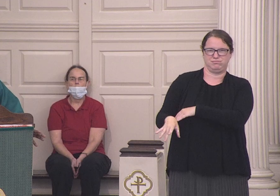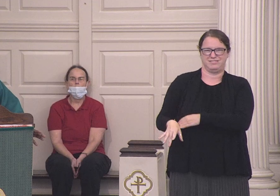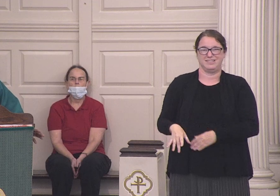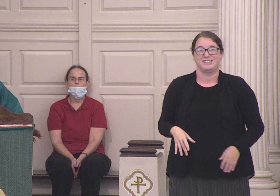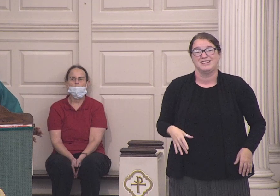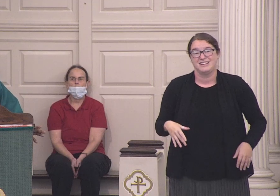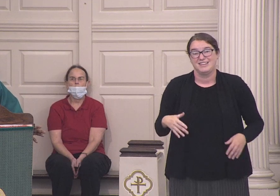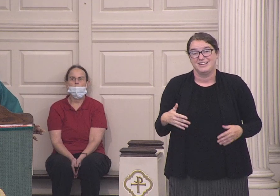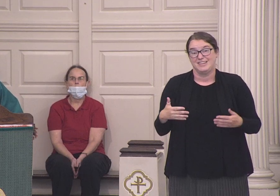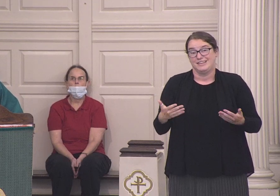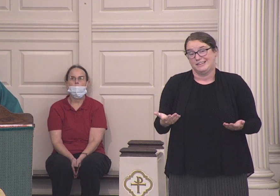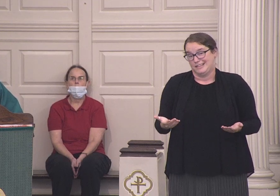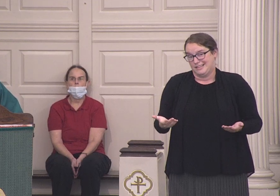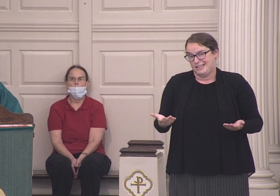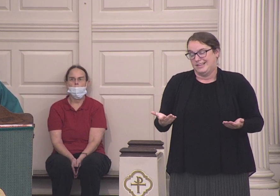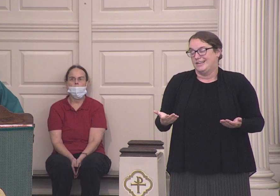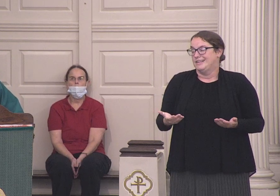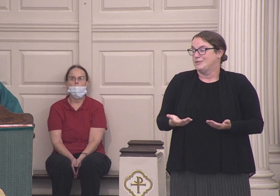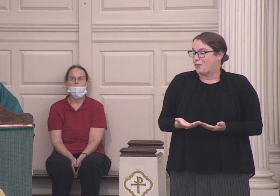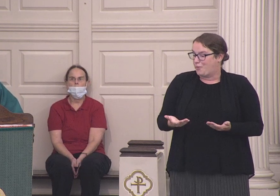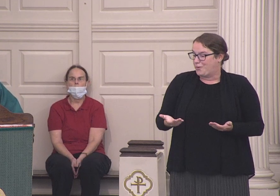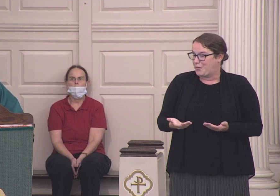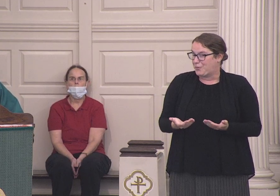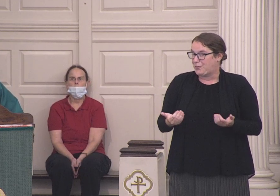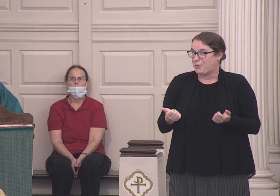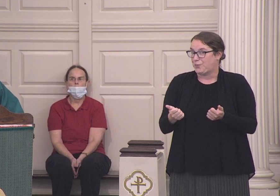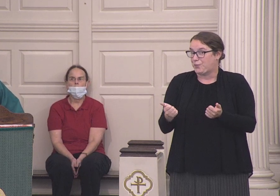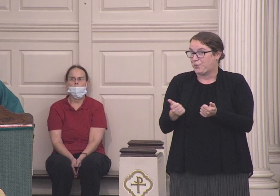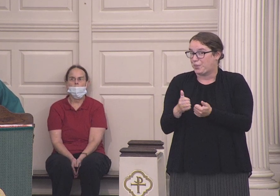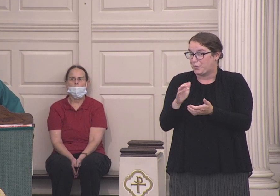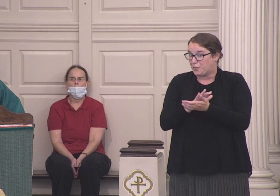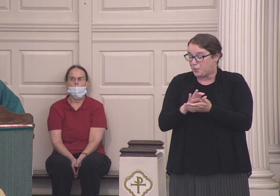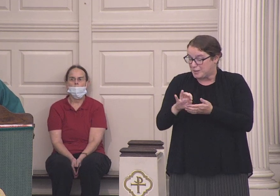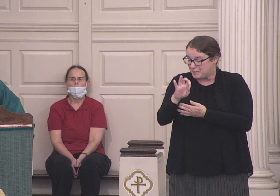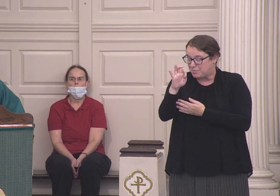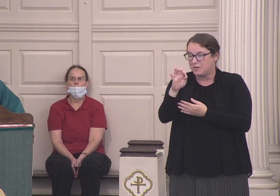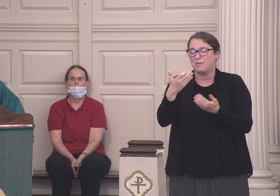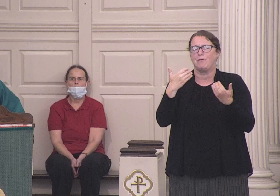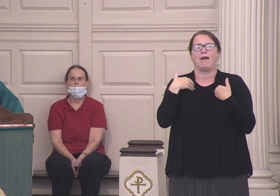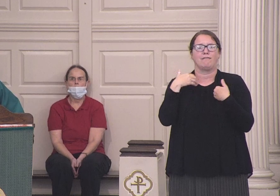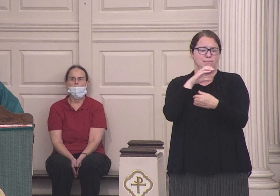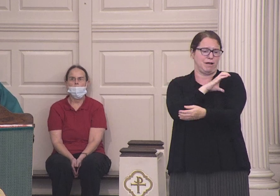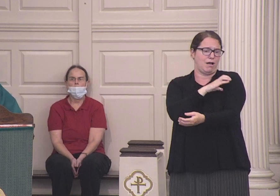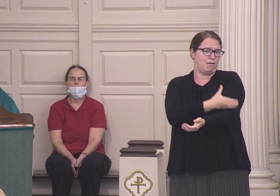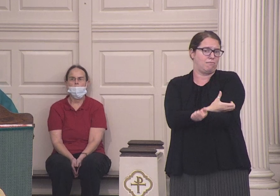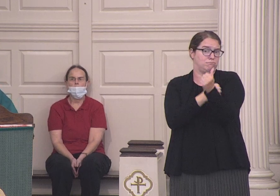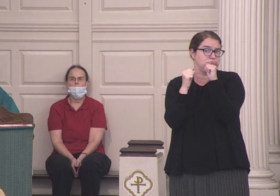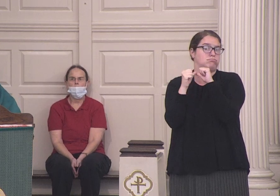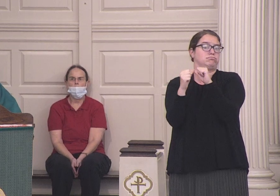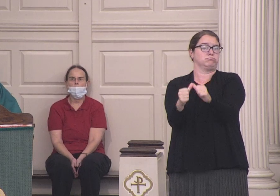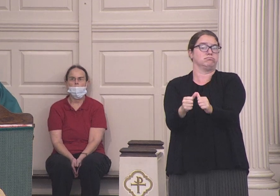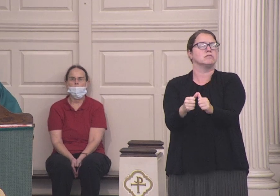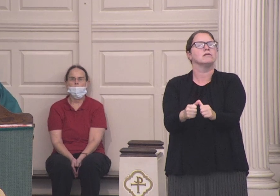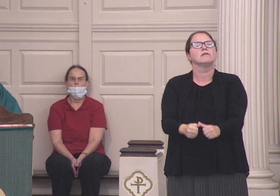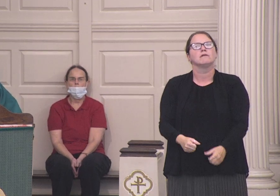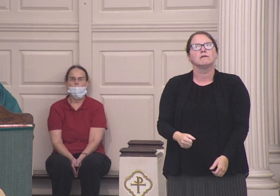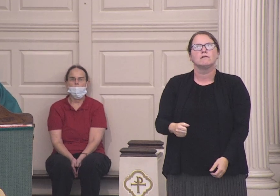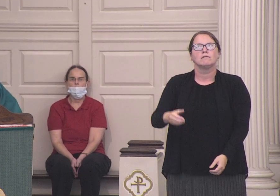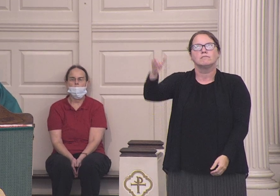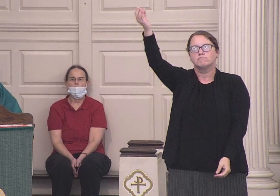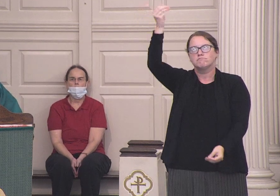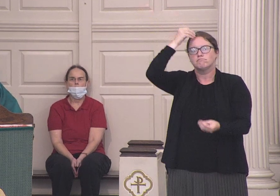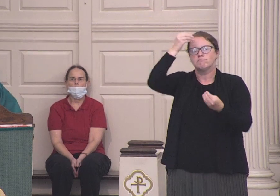are, armored with the Holy Spirit, with the gifts of the Holy Spirit, to continue being prophets of our time.